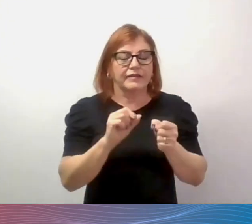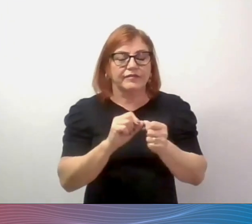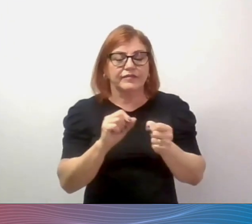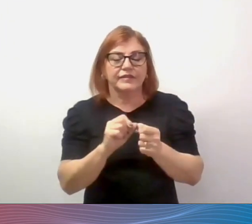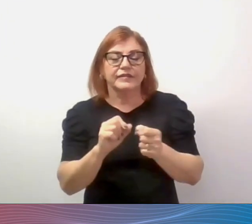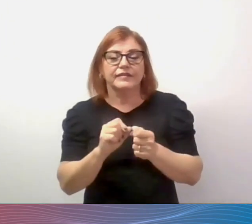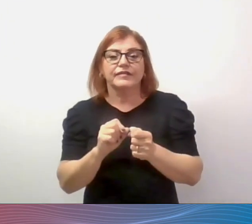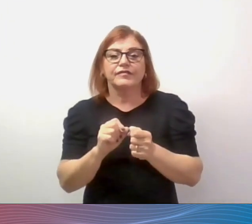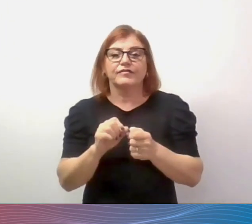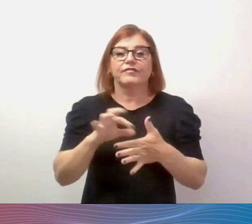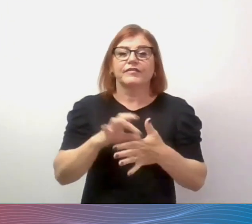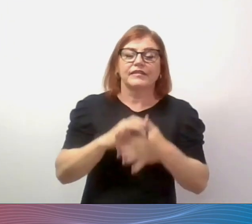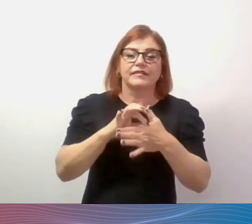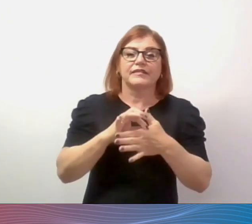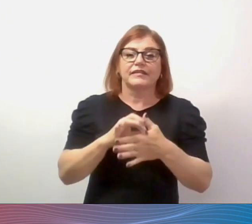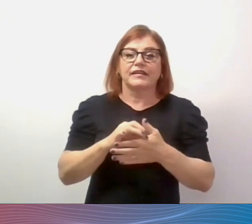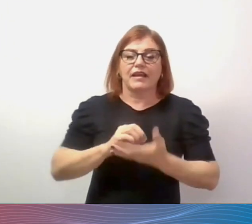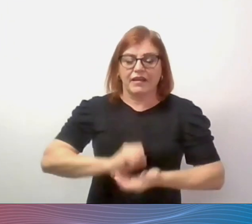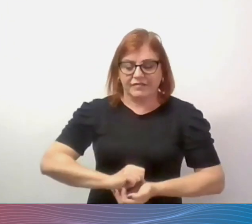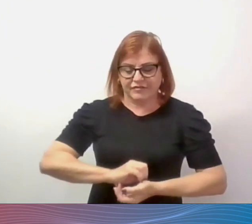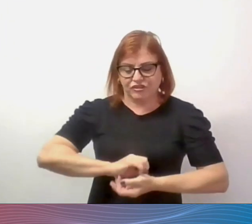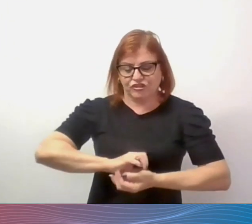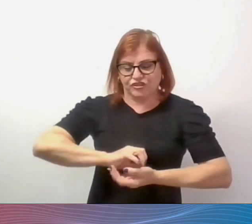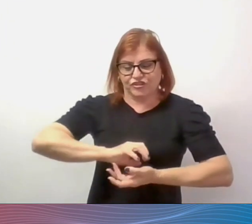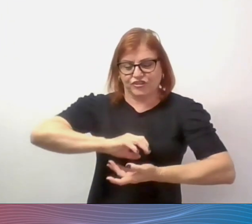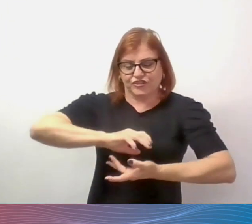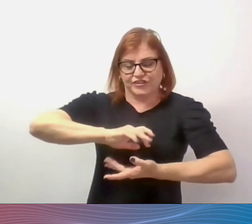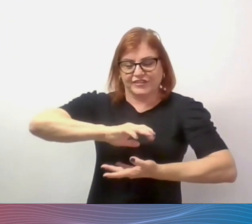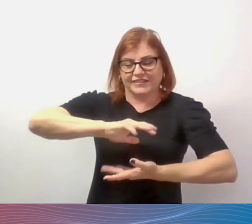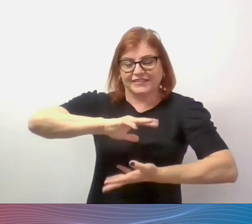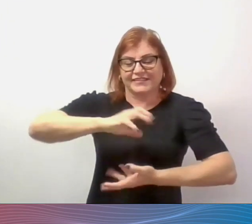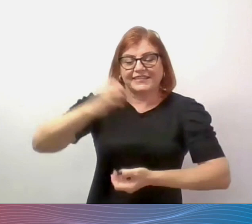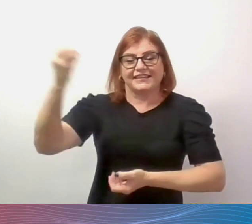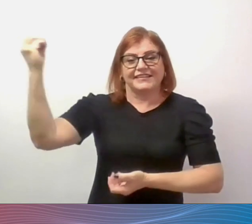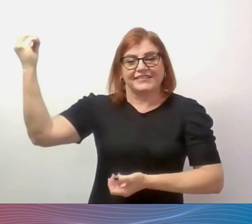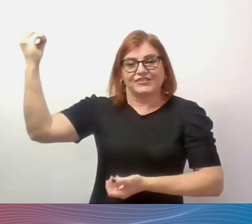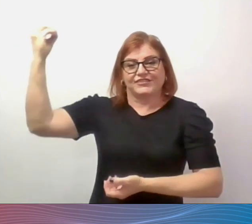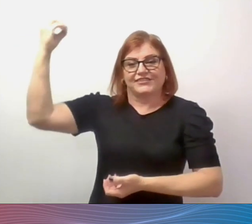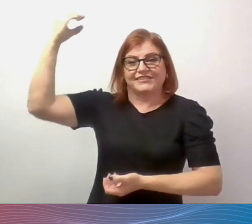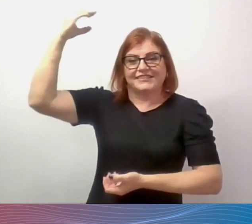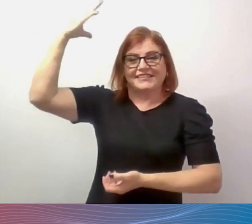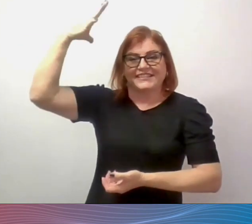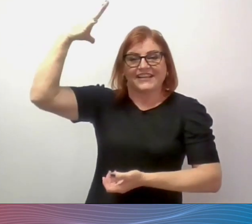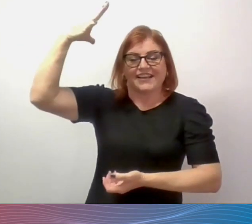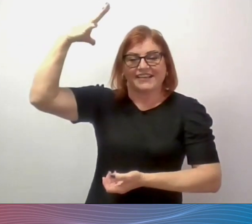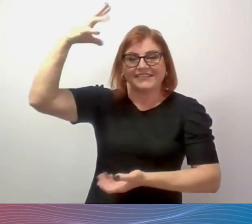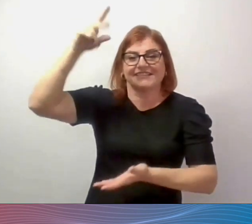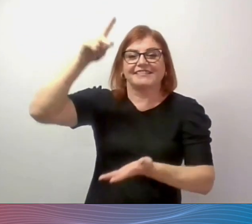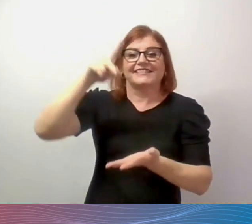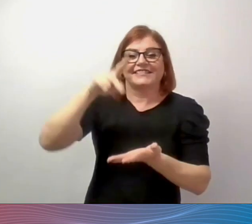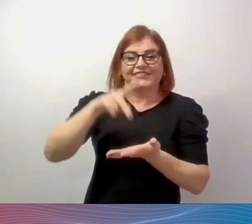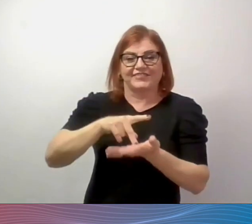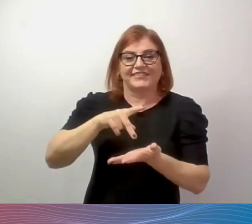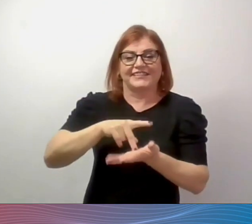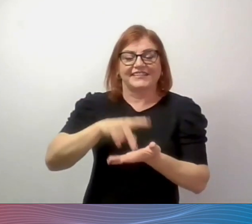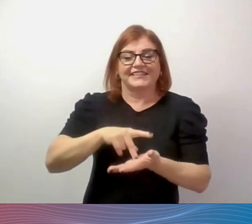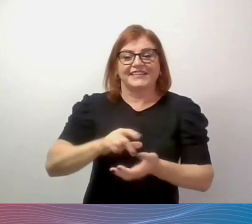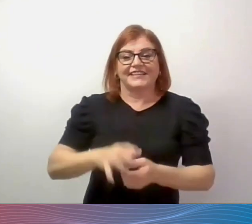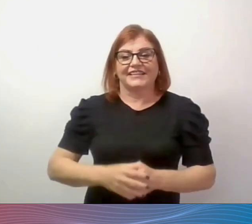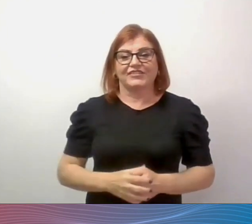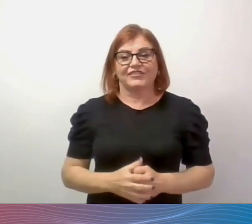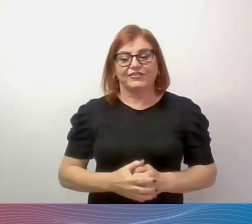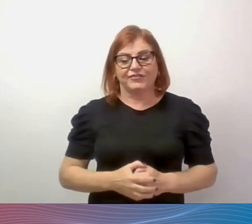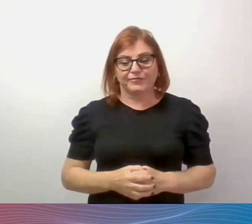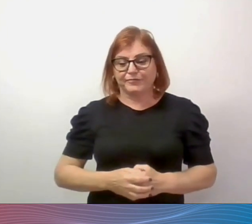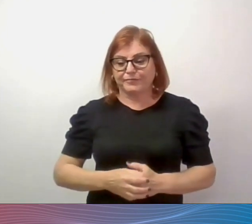cheio de graça e de verdade. And dwelt with us full of grace and truth. Já que eu falei Deus é luz, vamos